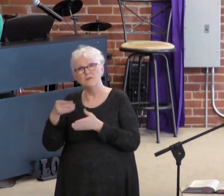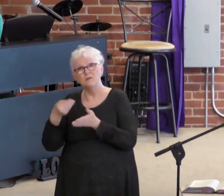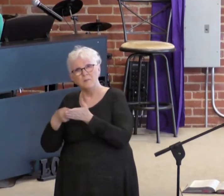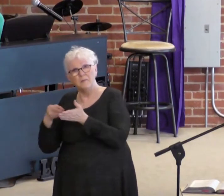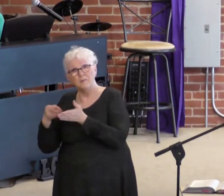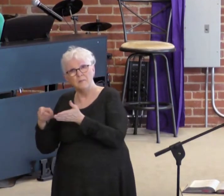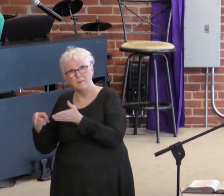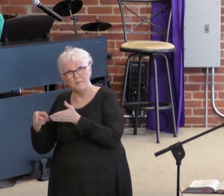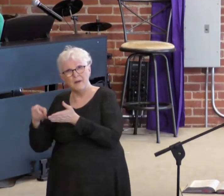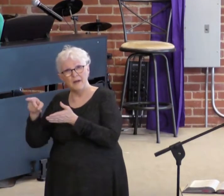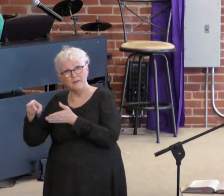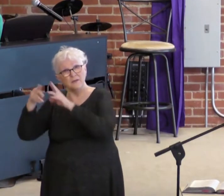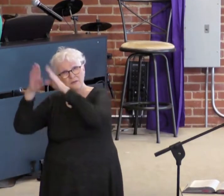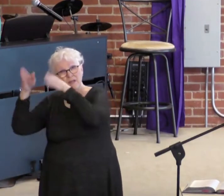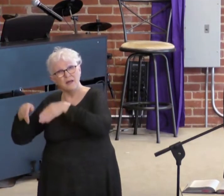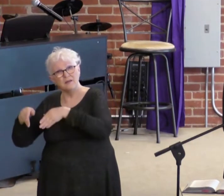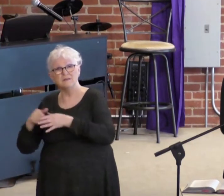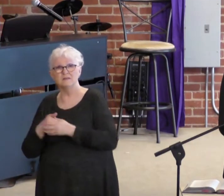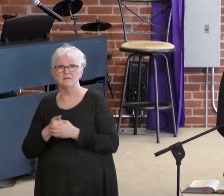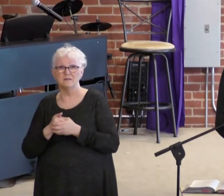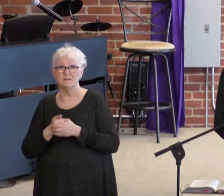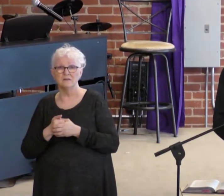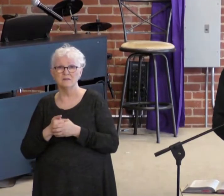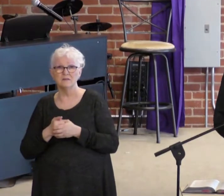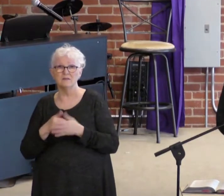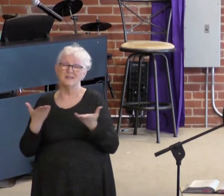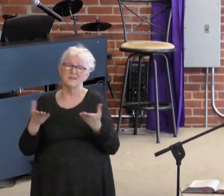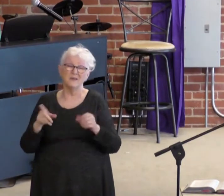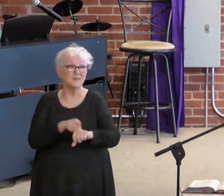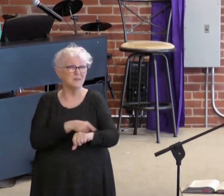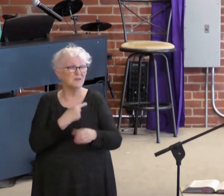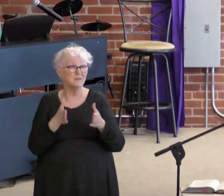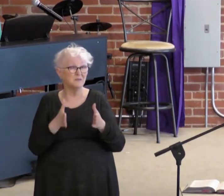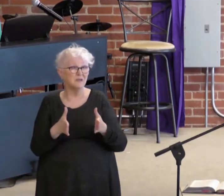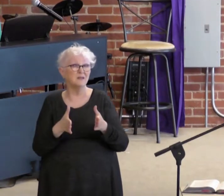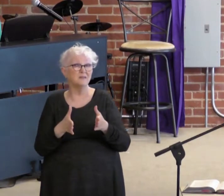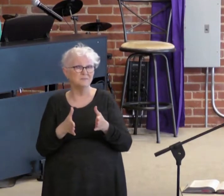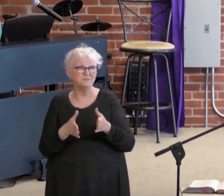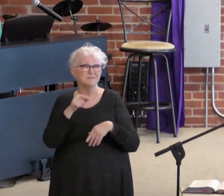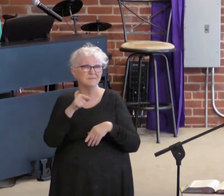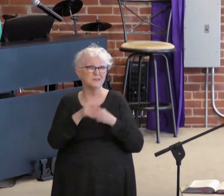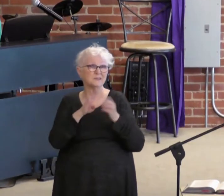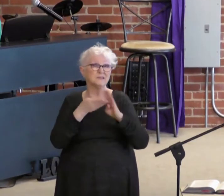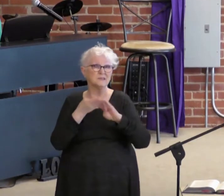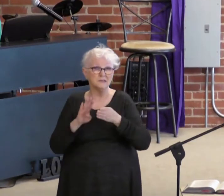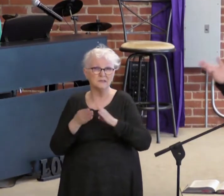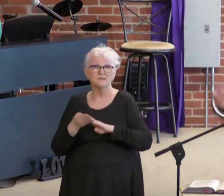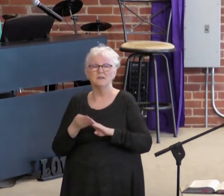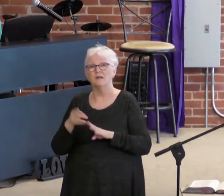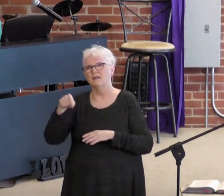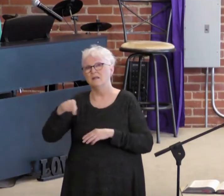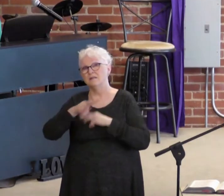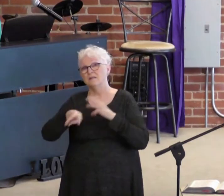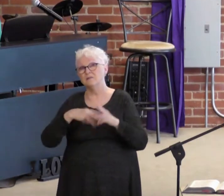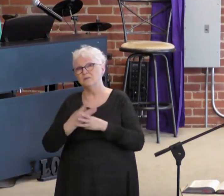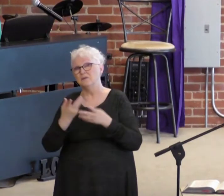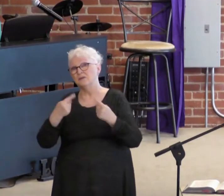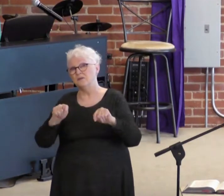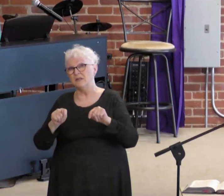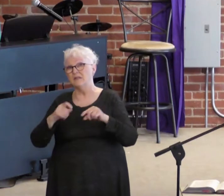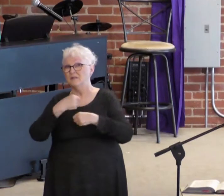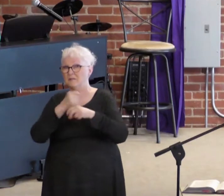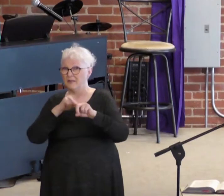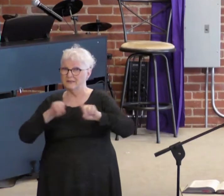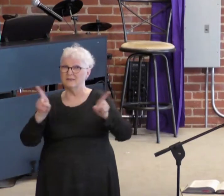can't. And so we have a long way to go in our city and in our world to try to make a difference. But